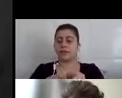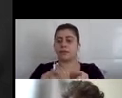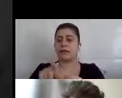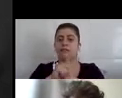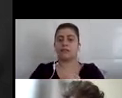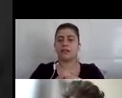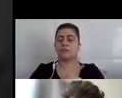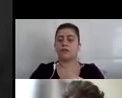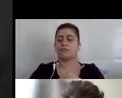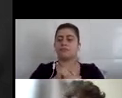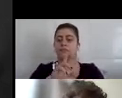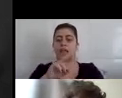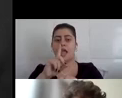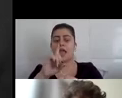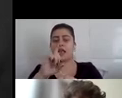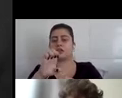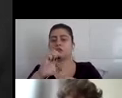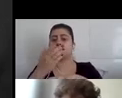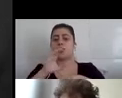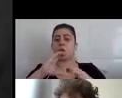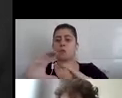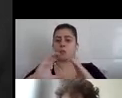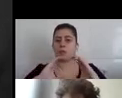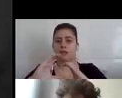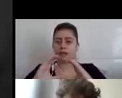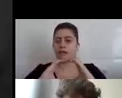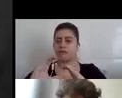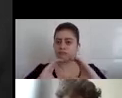assess the achievement of their food